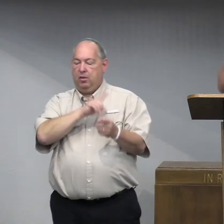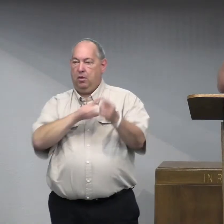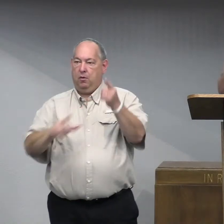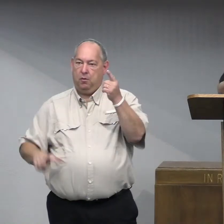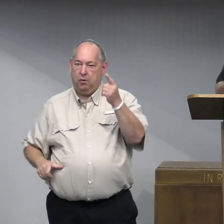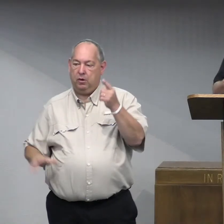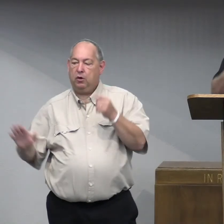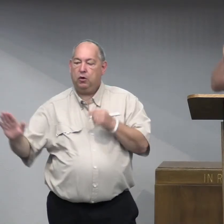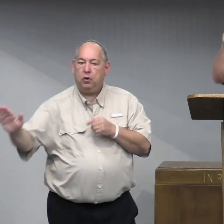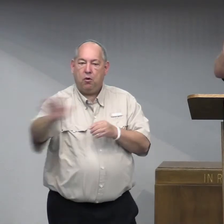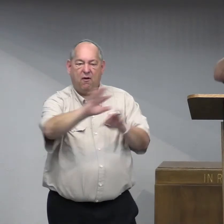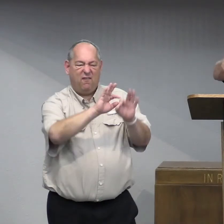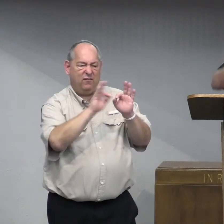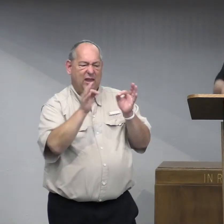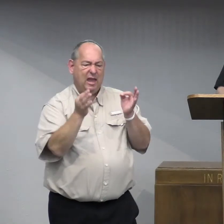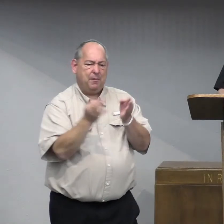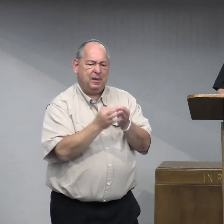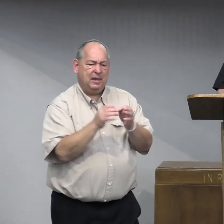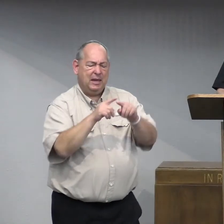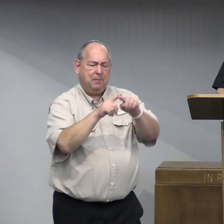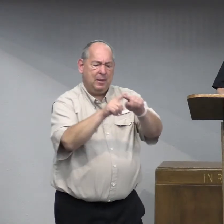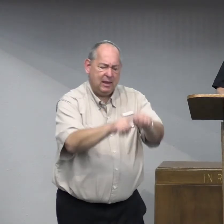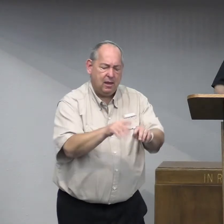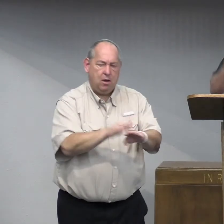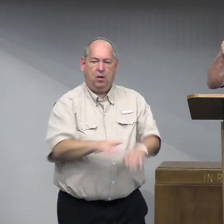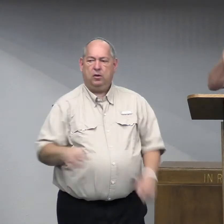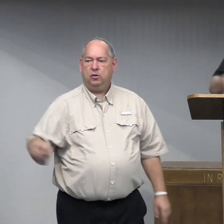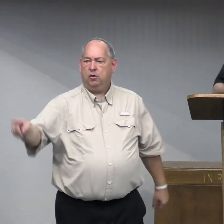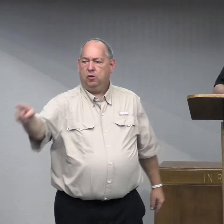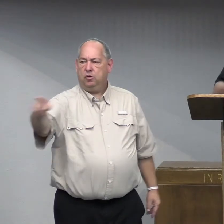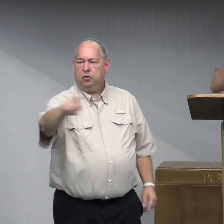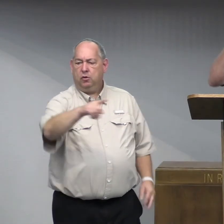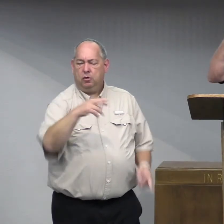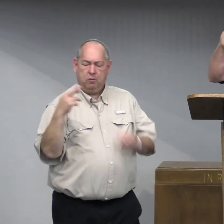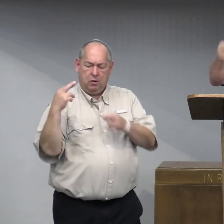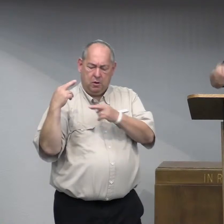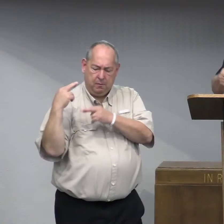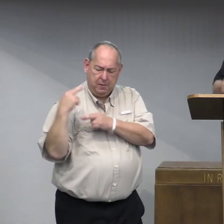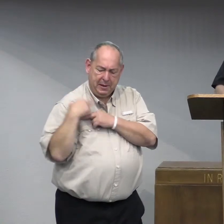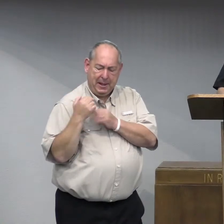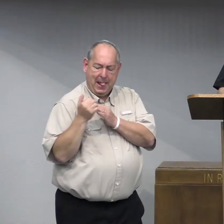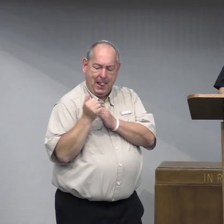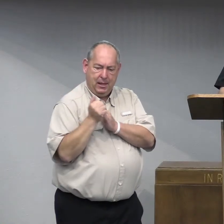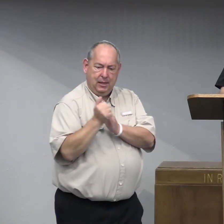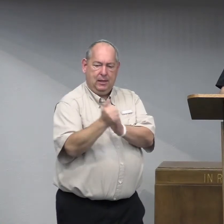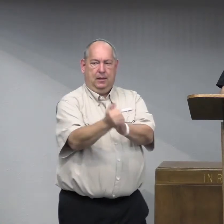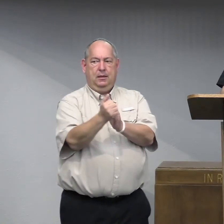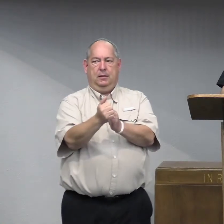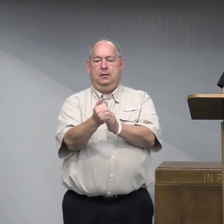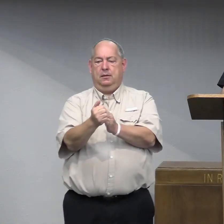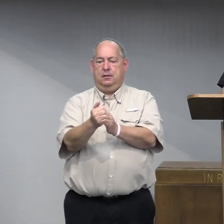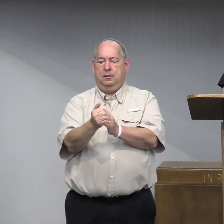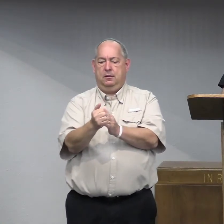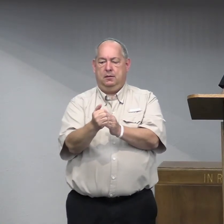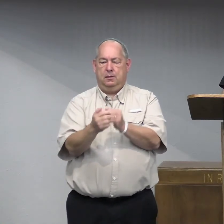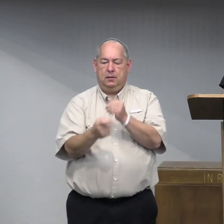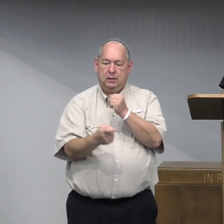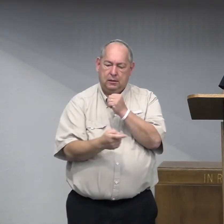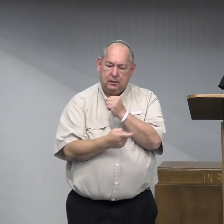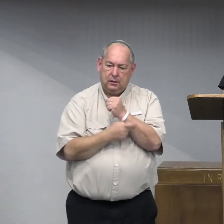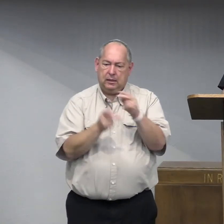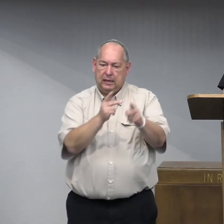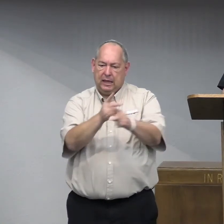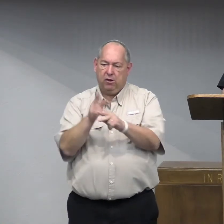Your family is counting on you to responsibly lead them, tend to your